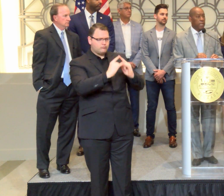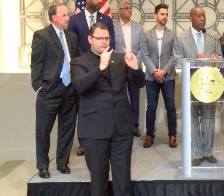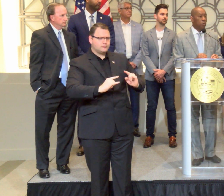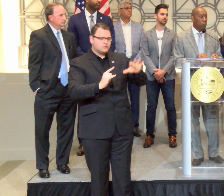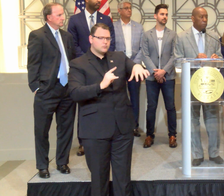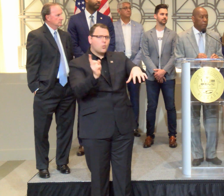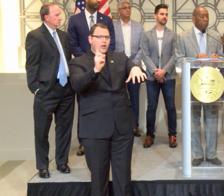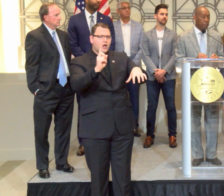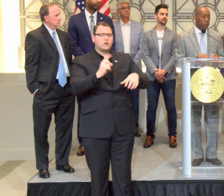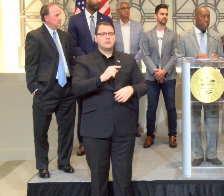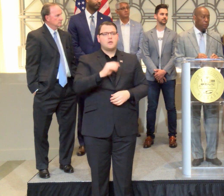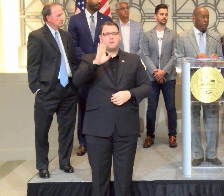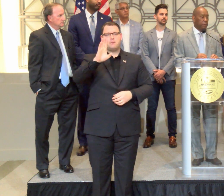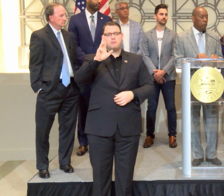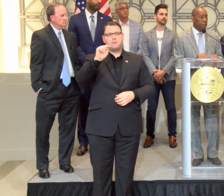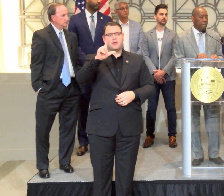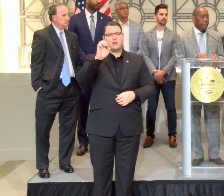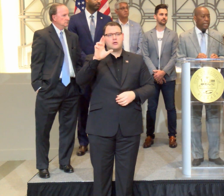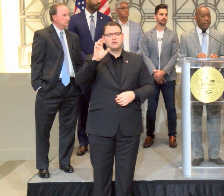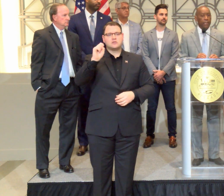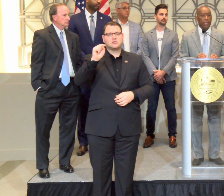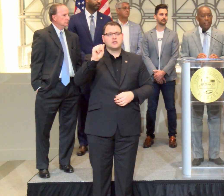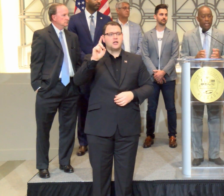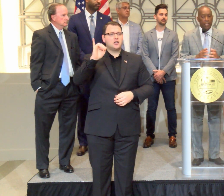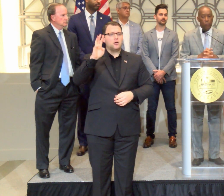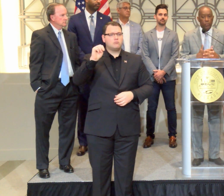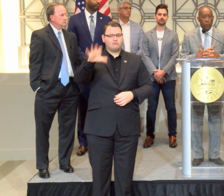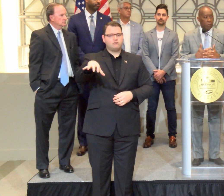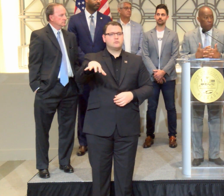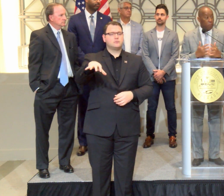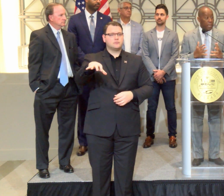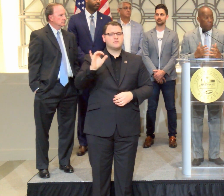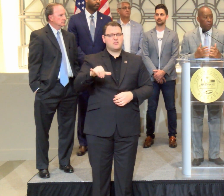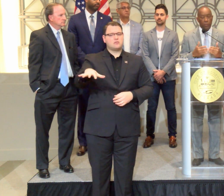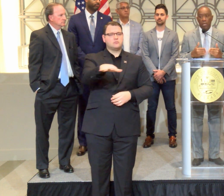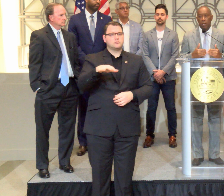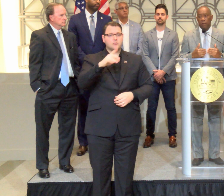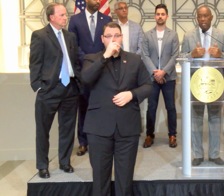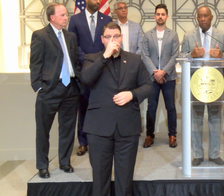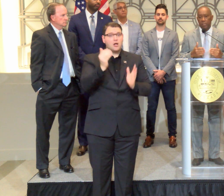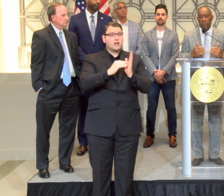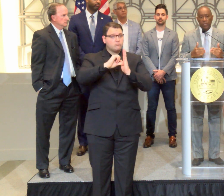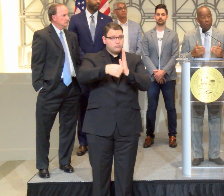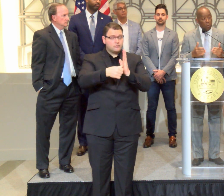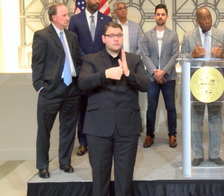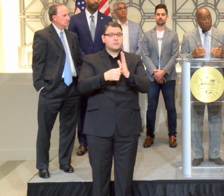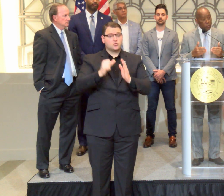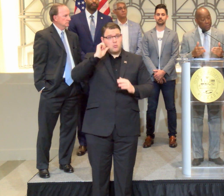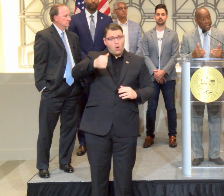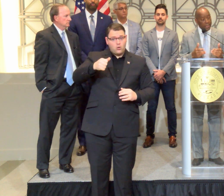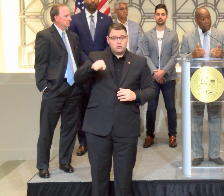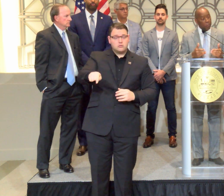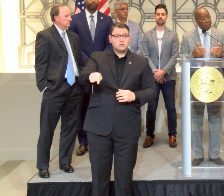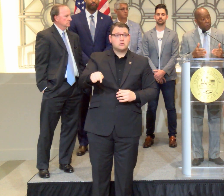The site tomorrow will be the Butler Stadium. That will be that site. And again, I want to remind people this, the emphasis for tomorrow